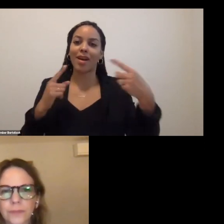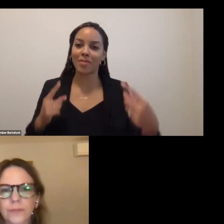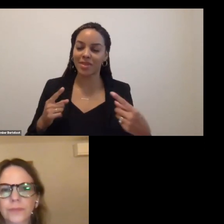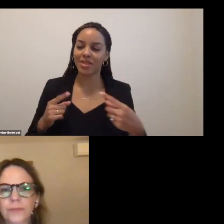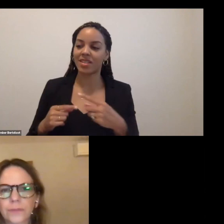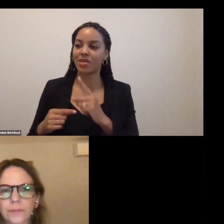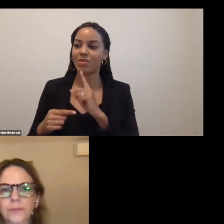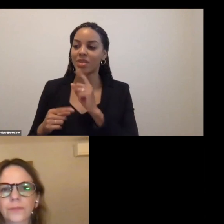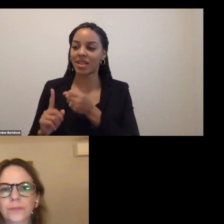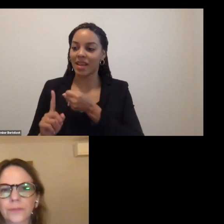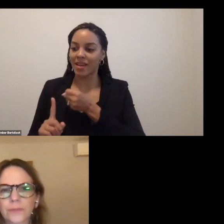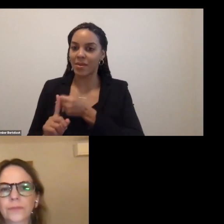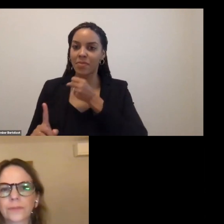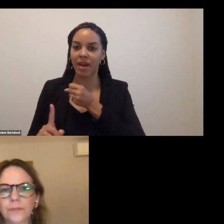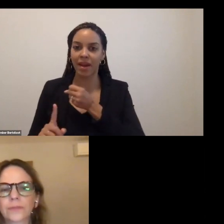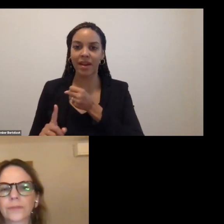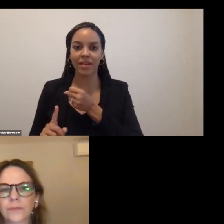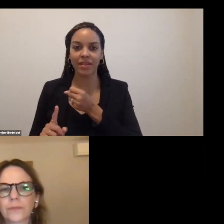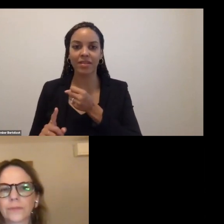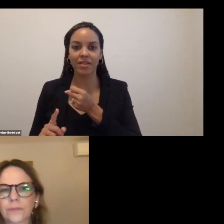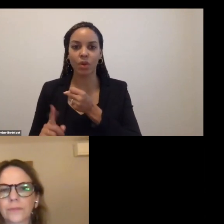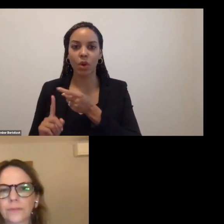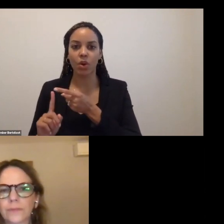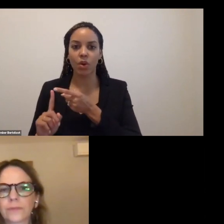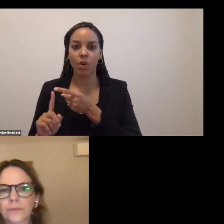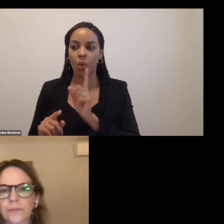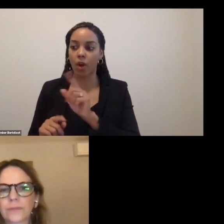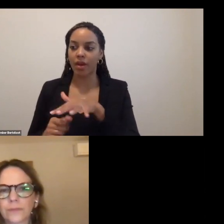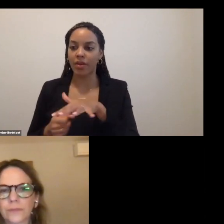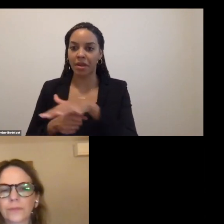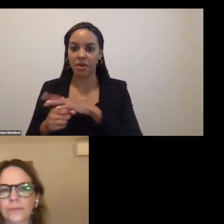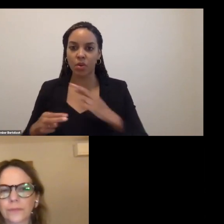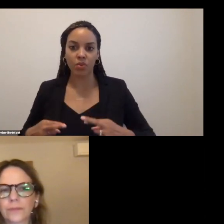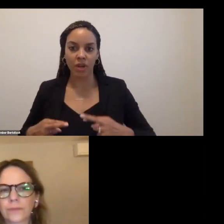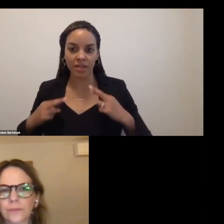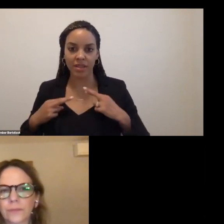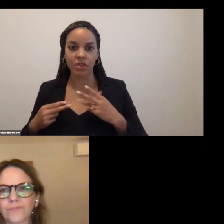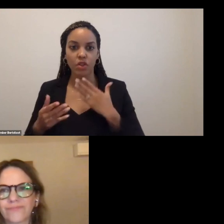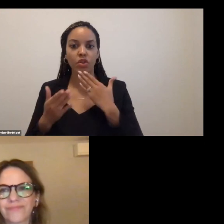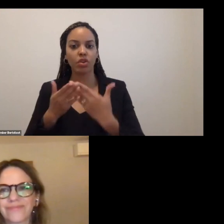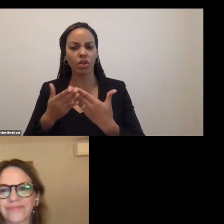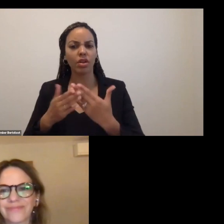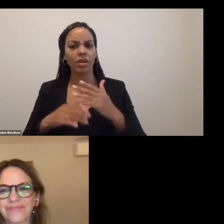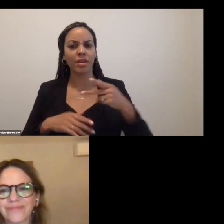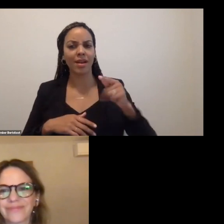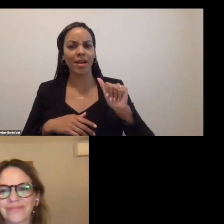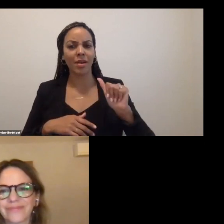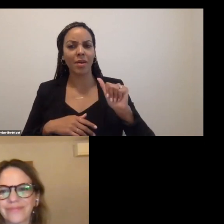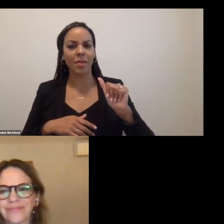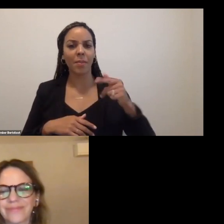back to where they come, and residencies are very good platform for the